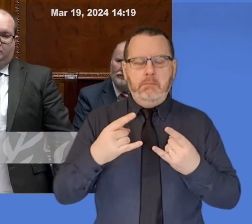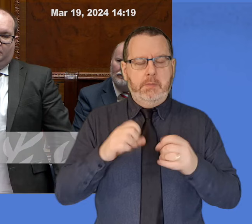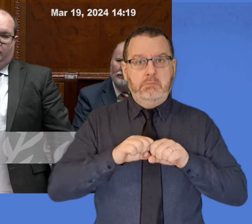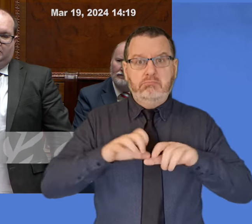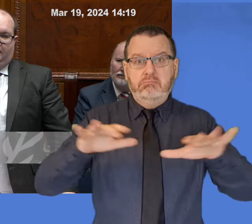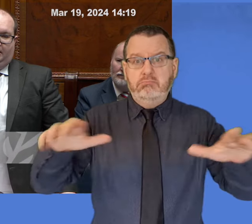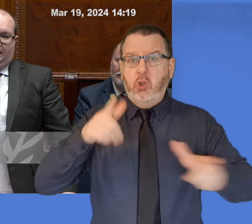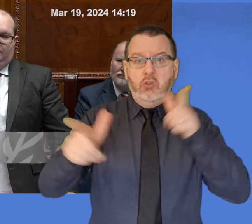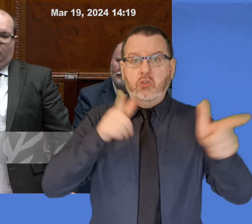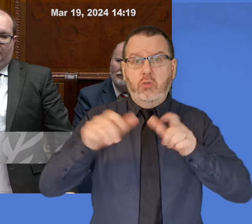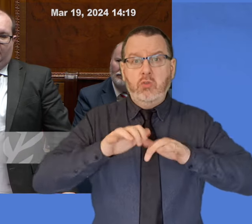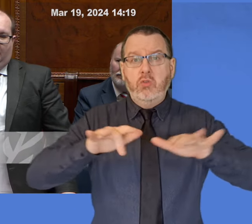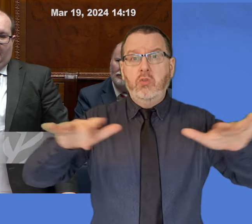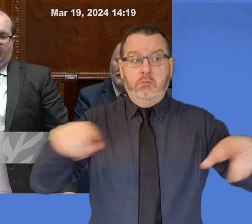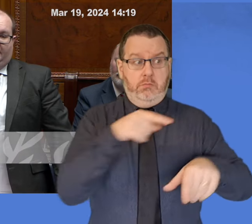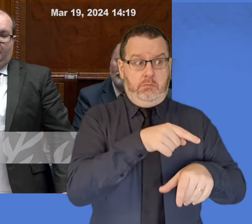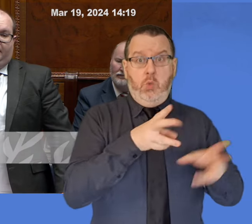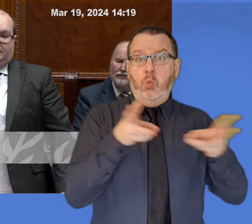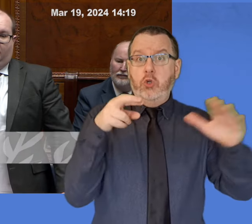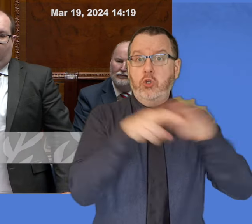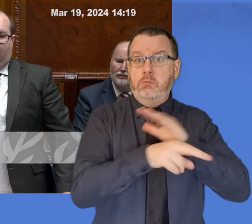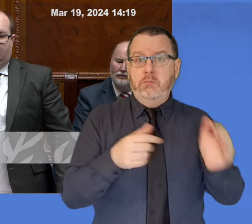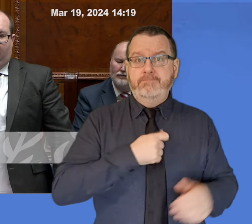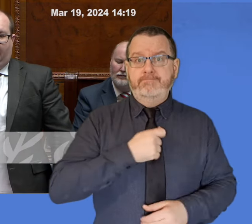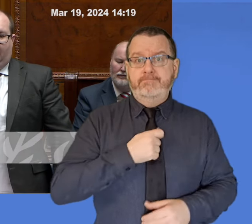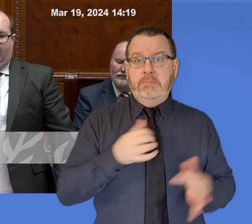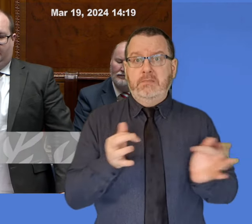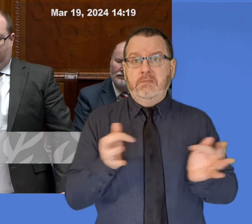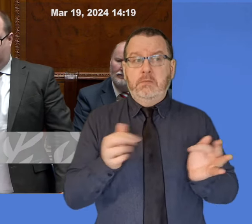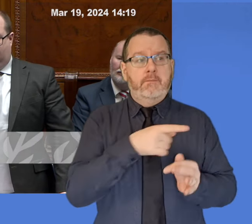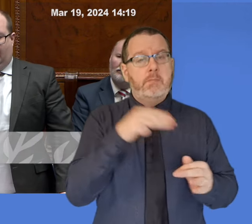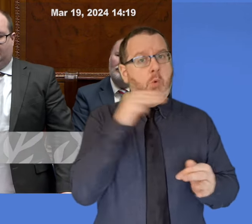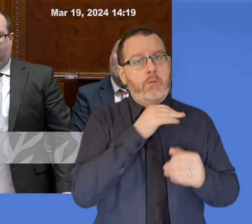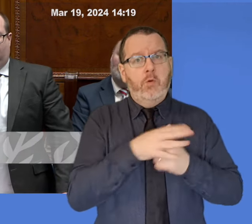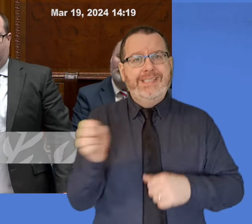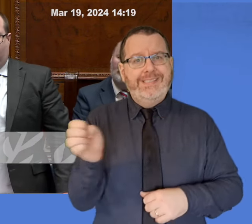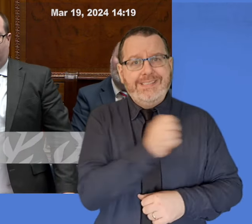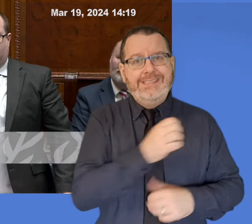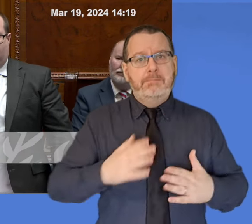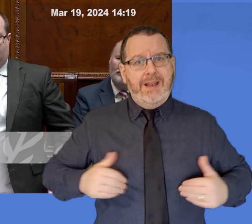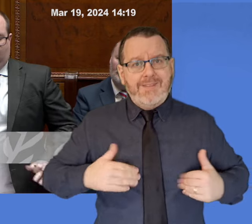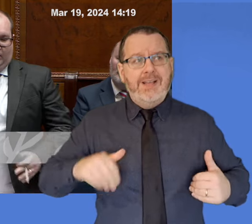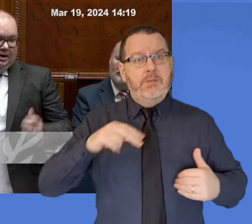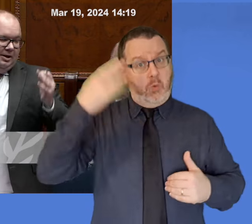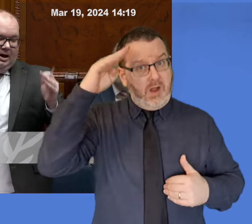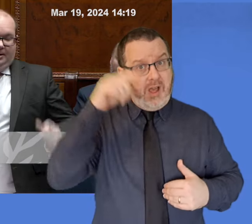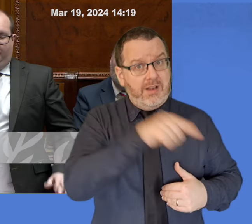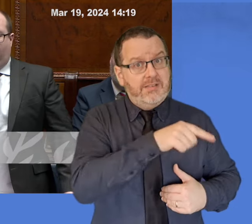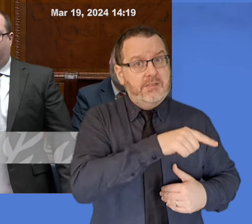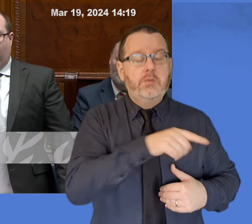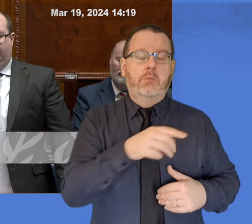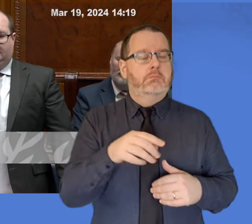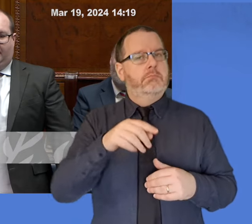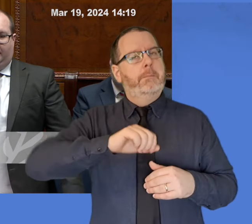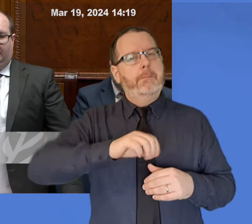the workers at what is a very key employer in East Belfast and Northern Ireland generally. So I just ask him to continue that engagement, as I know my